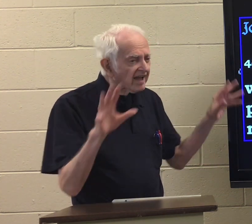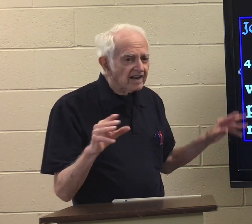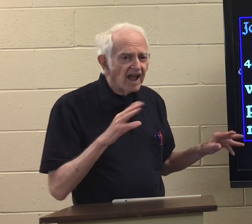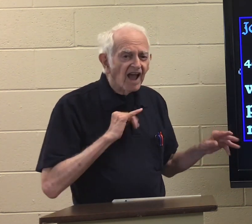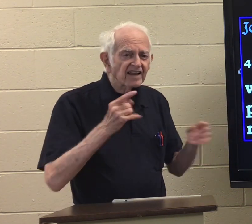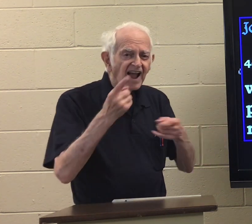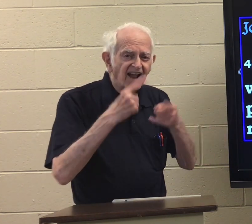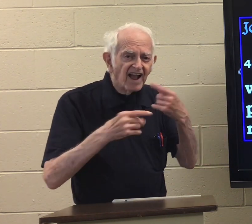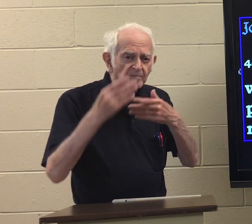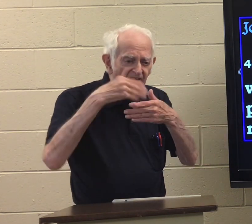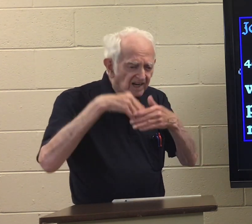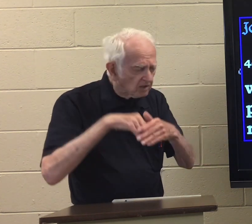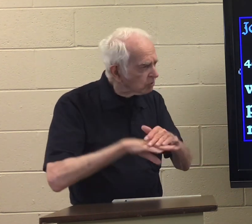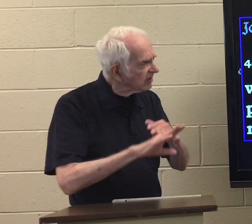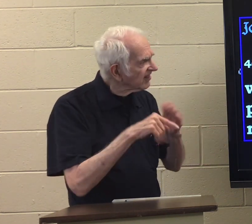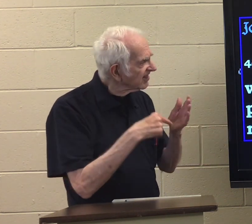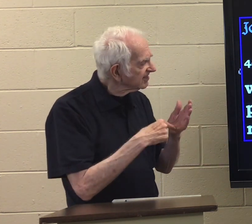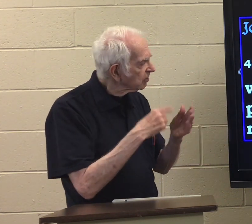Light, and I came into the world.